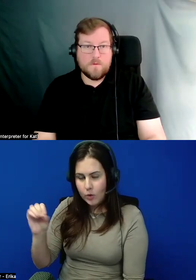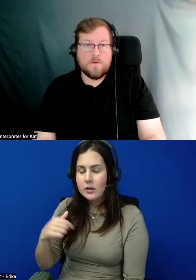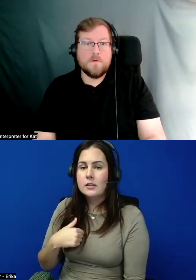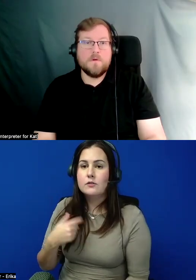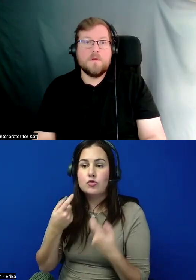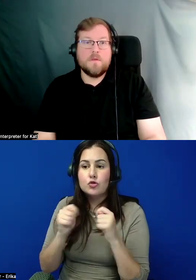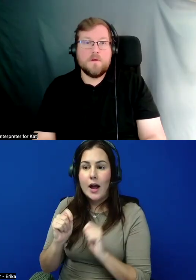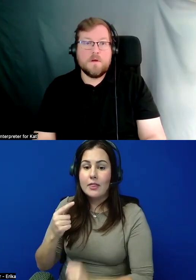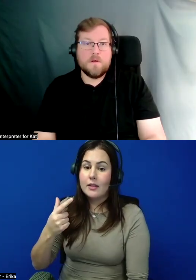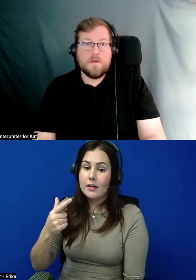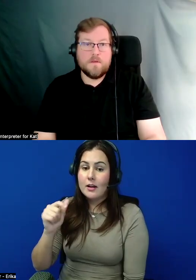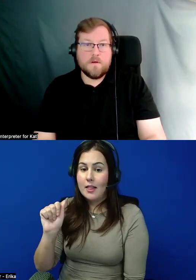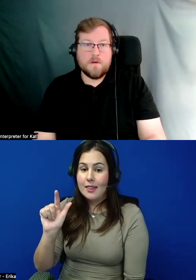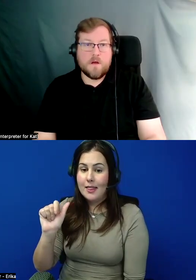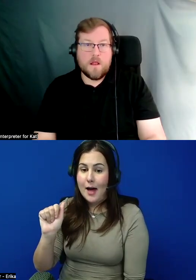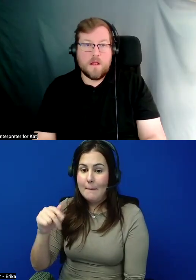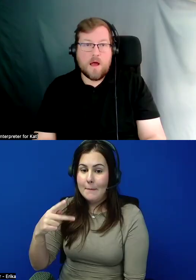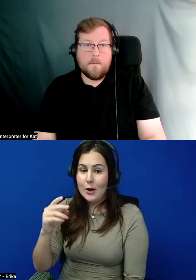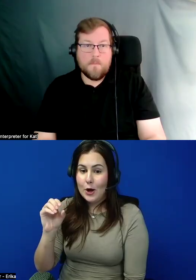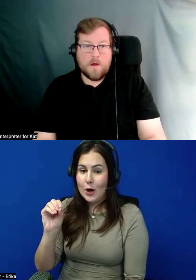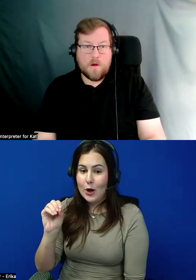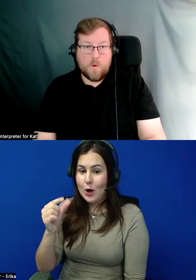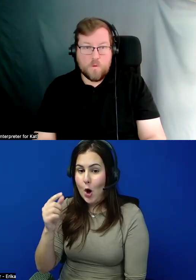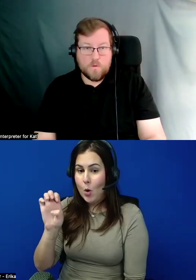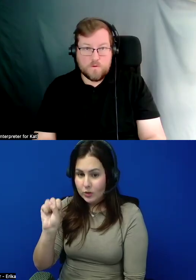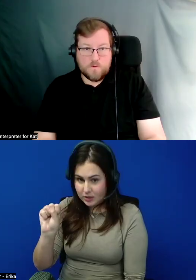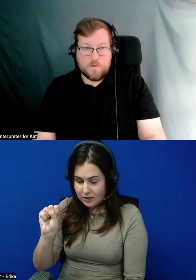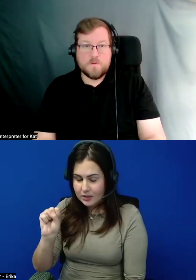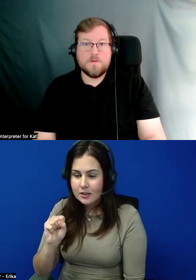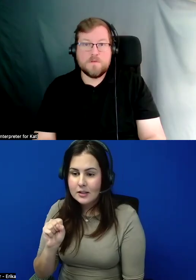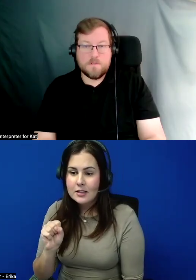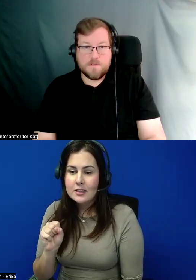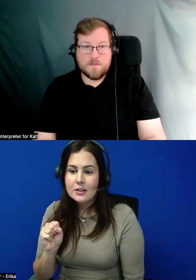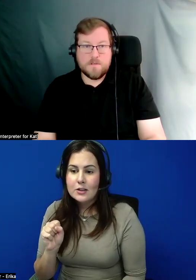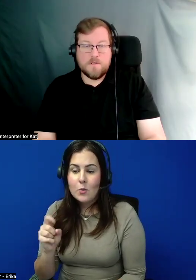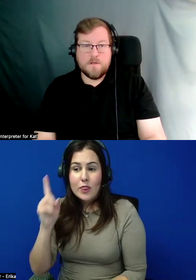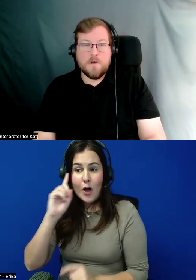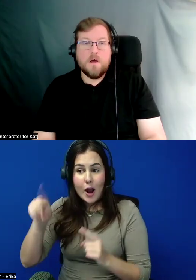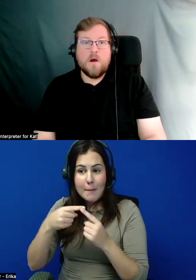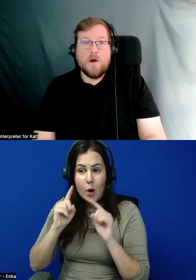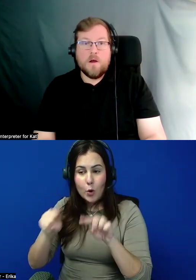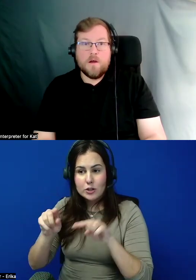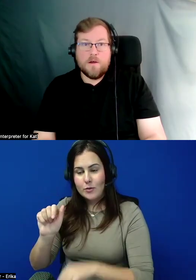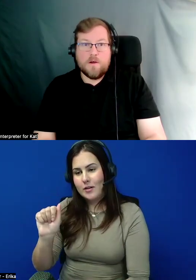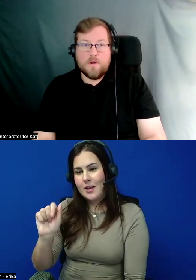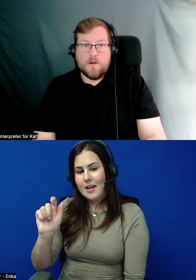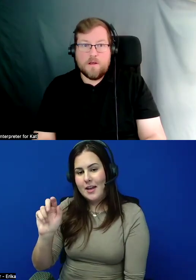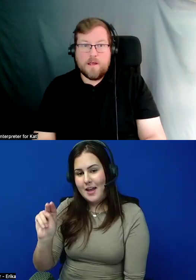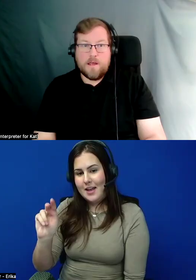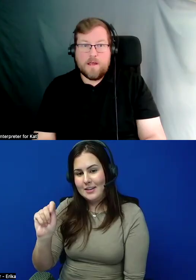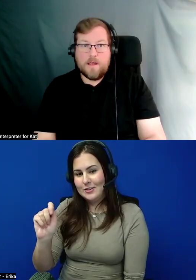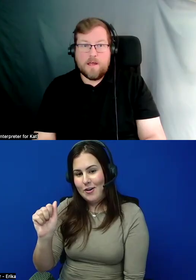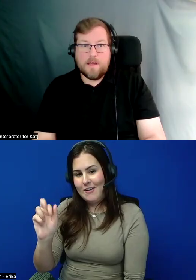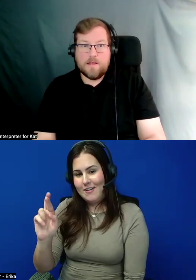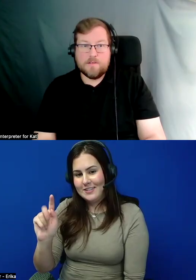and we wanted to do we were gonna go to Antarctica for real, and we didn't actually get to do that. So